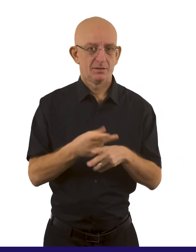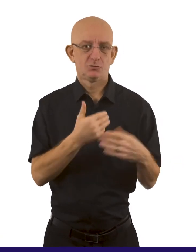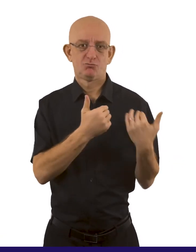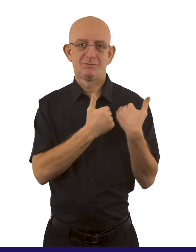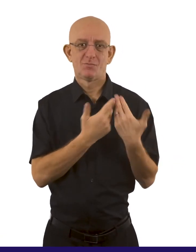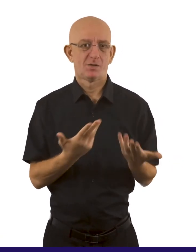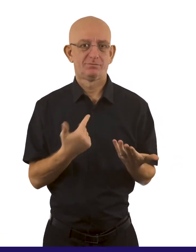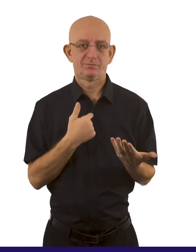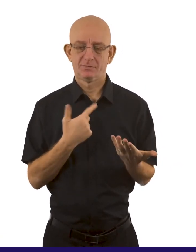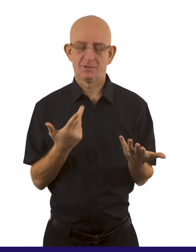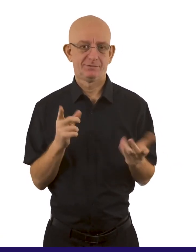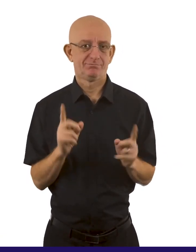Caring responsibilities.